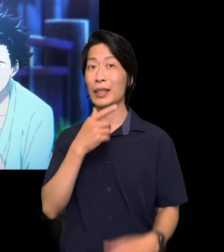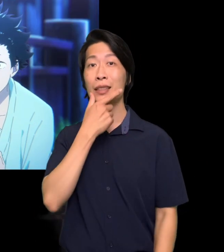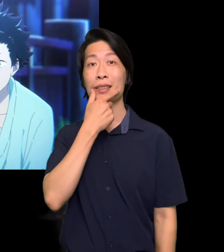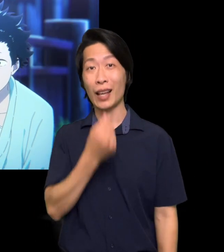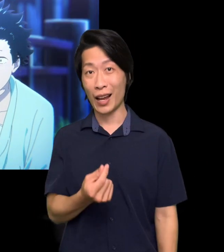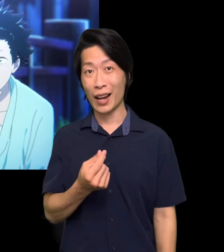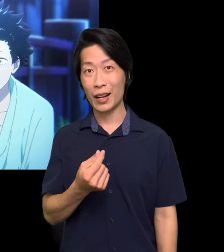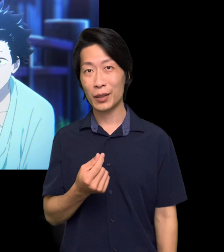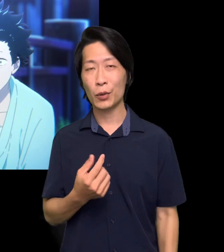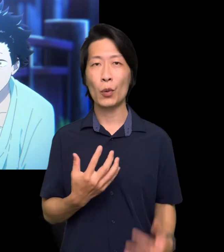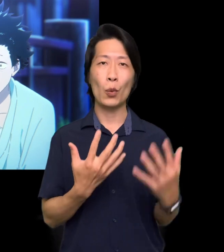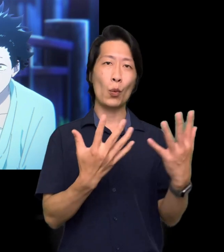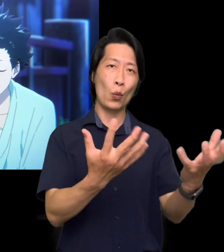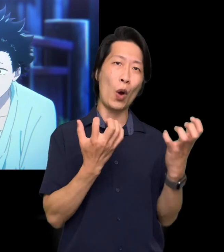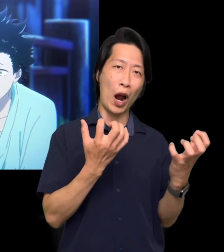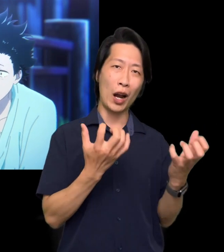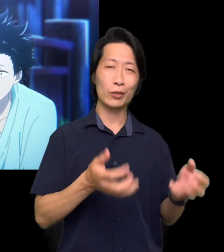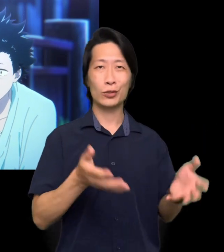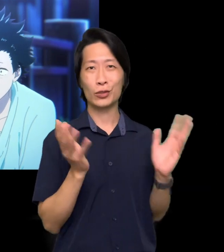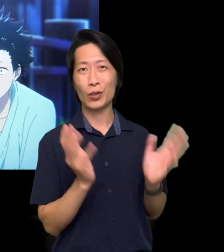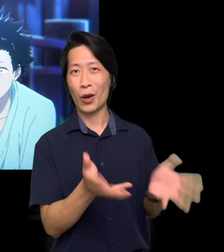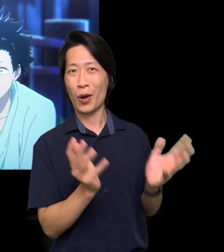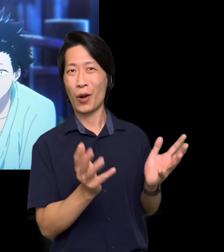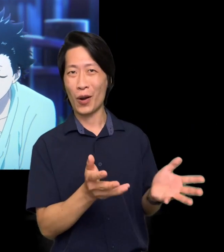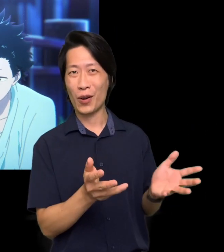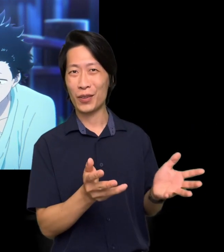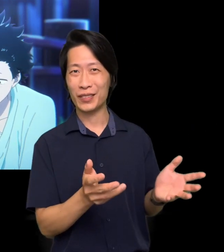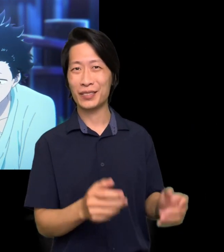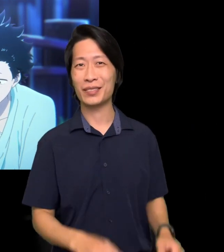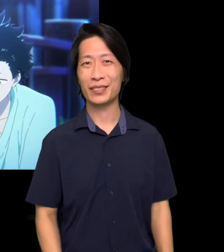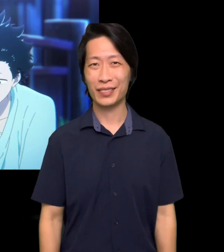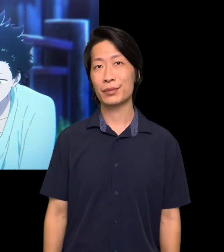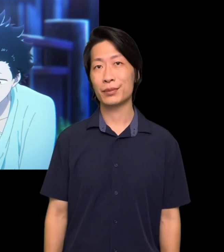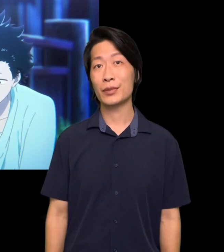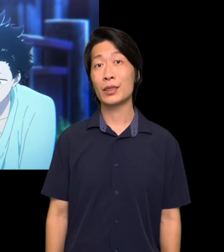Shaberitai, want to talk.